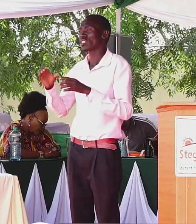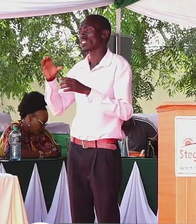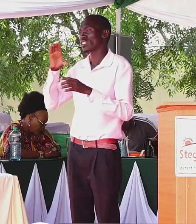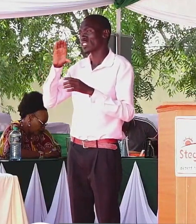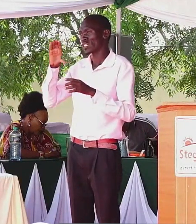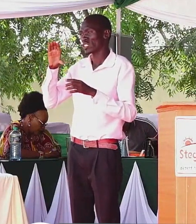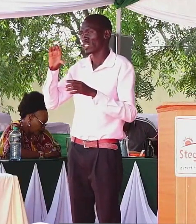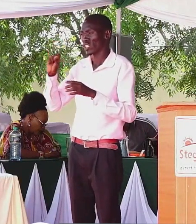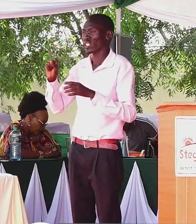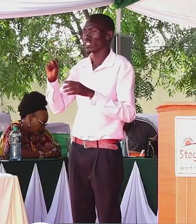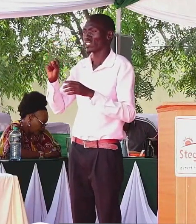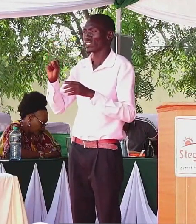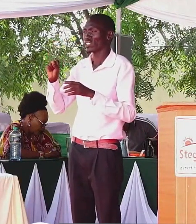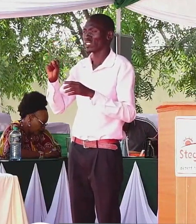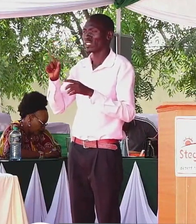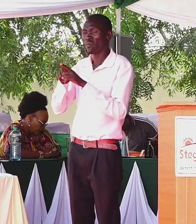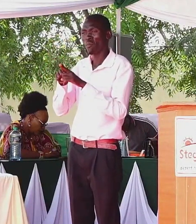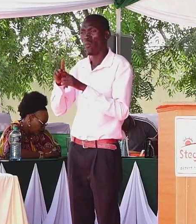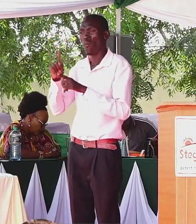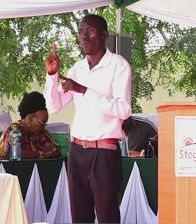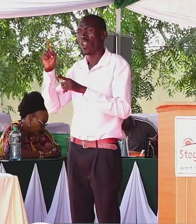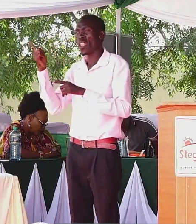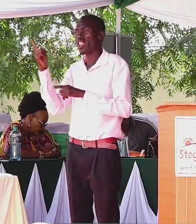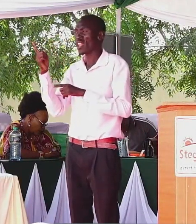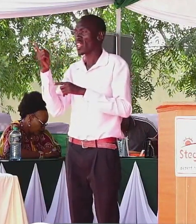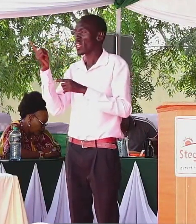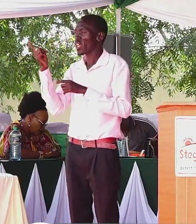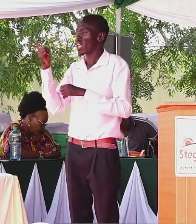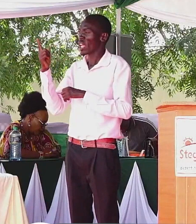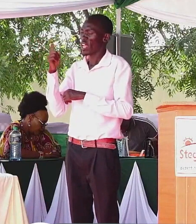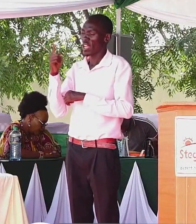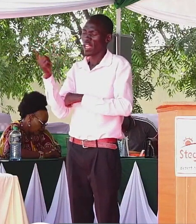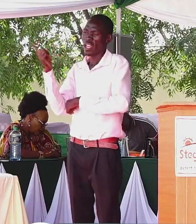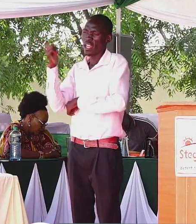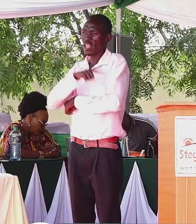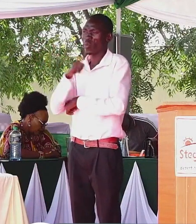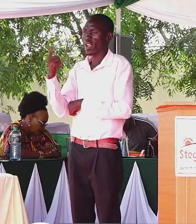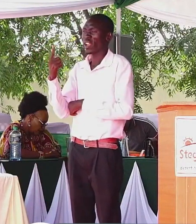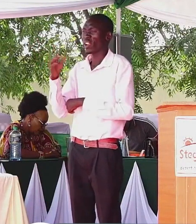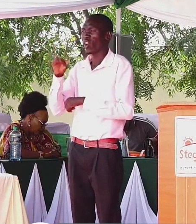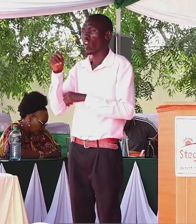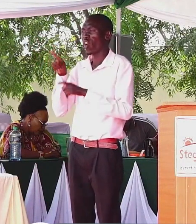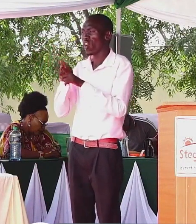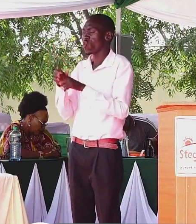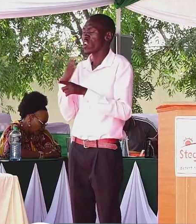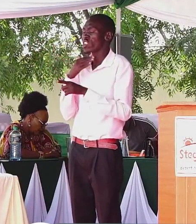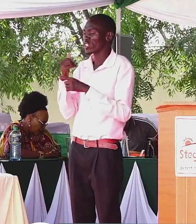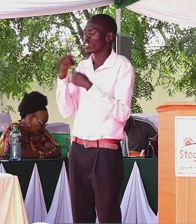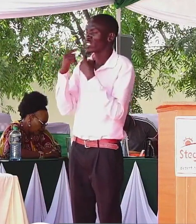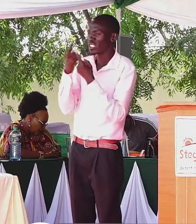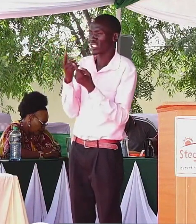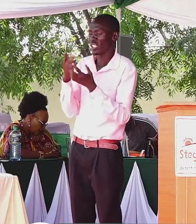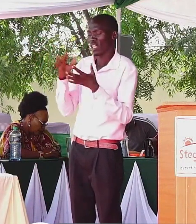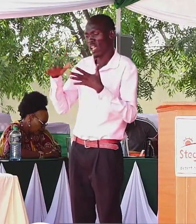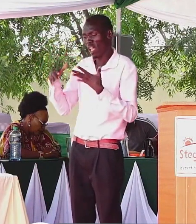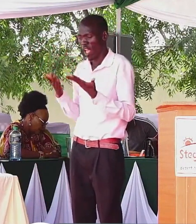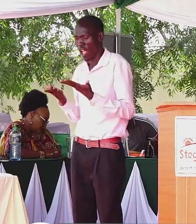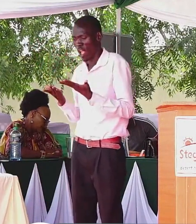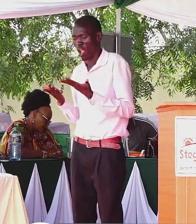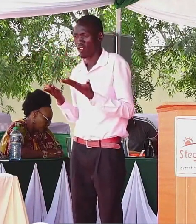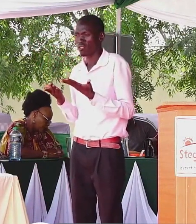one, sample what is in Turkana and let what you sample stay with